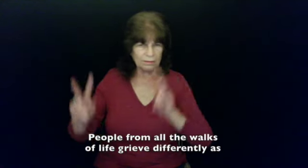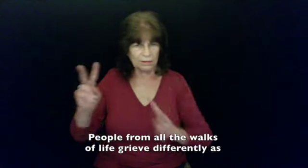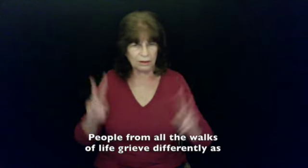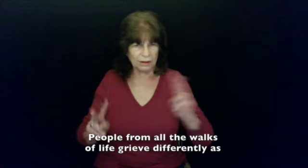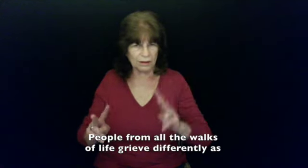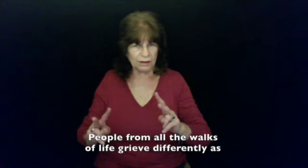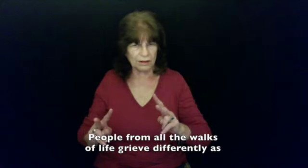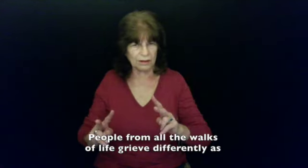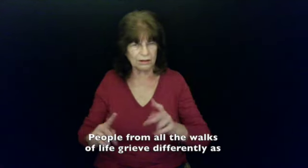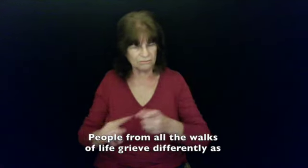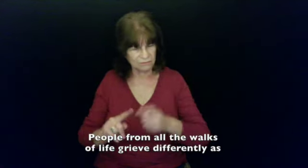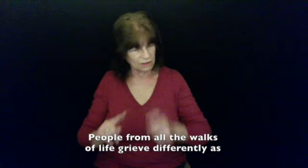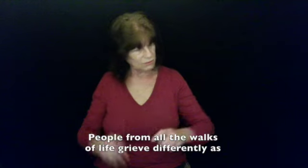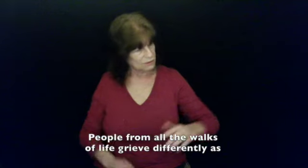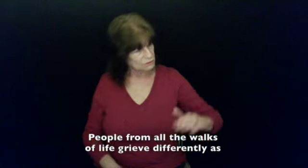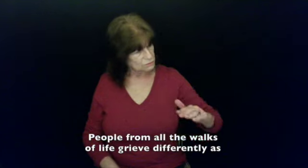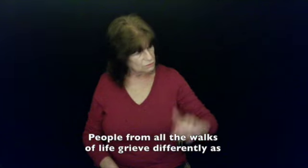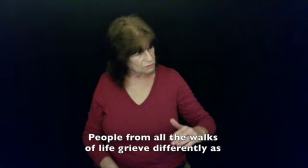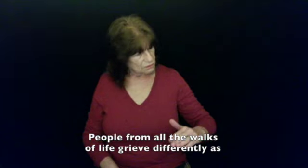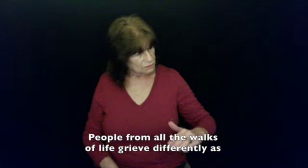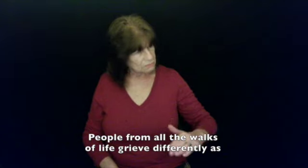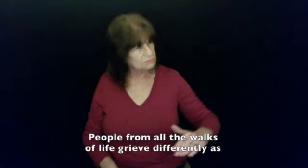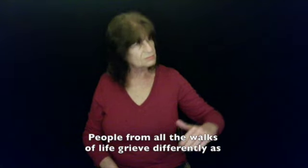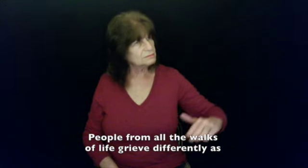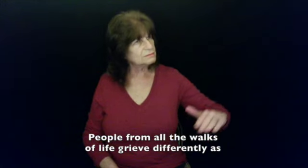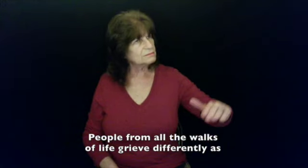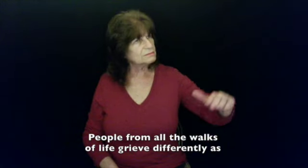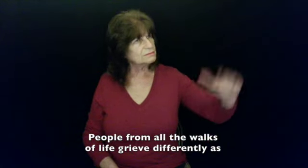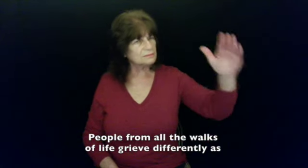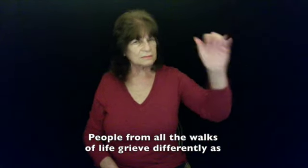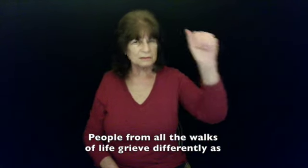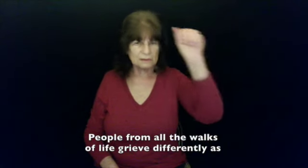people from all walks of life grieve differently.